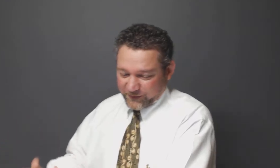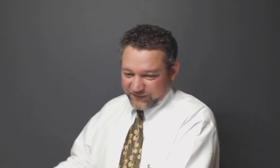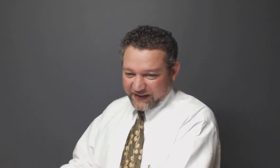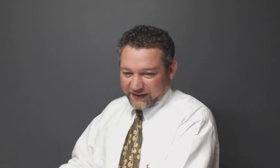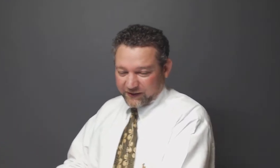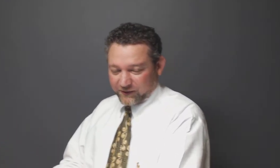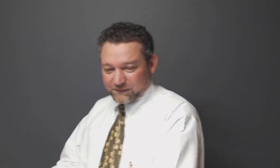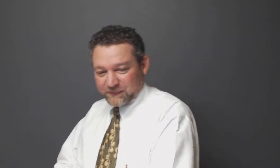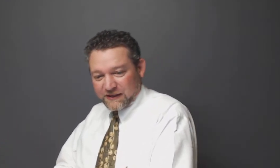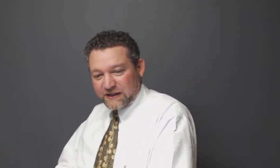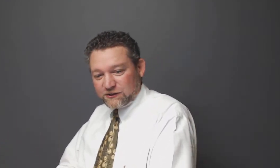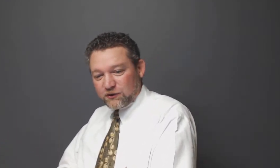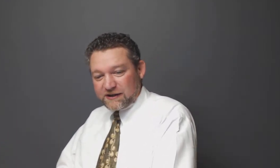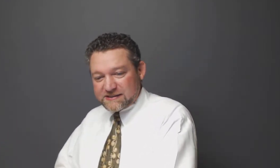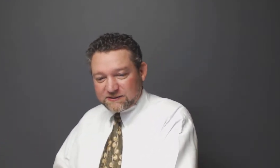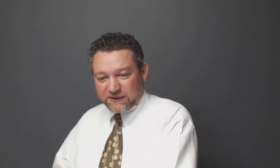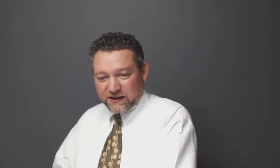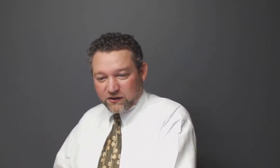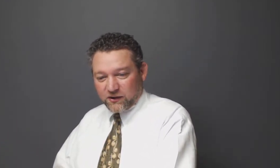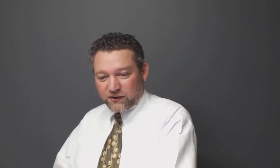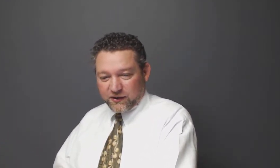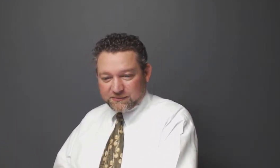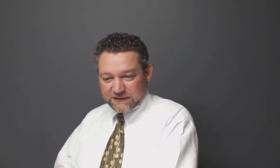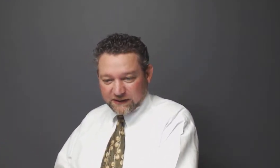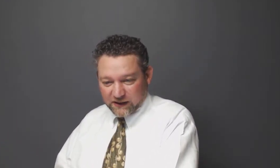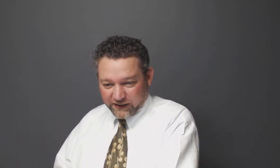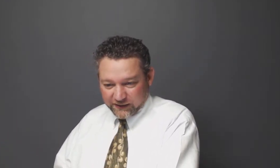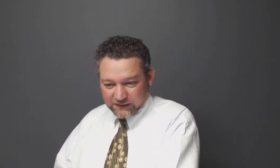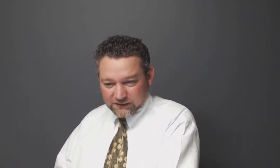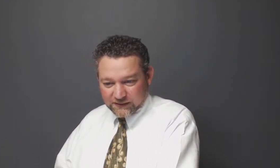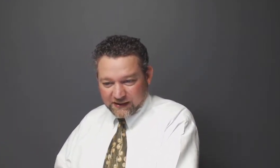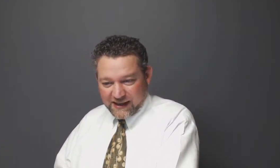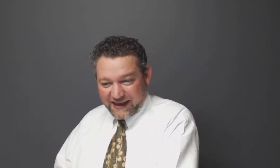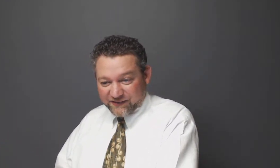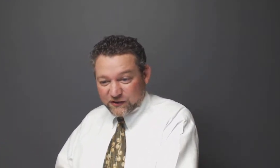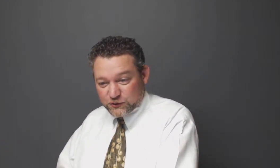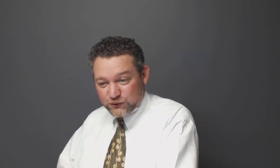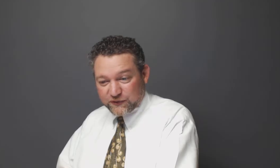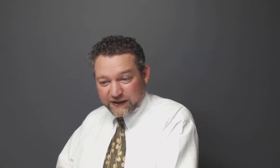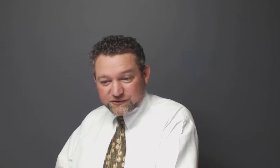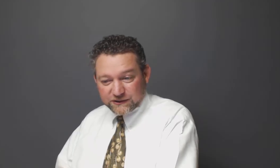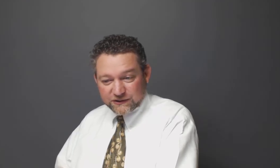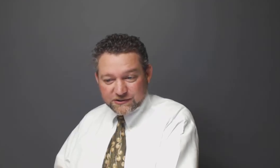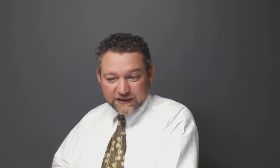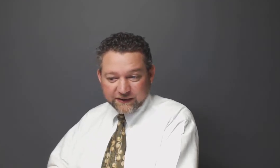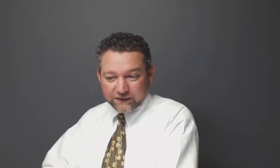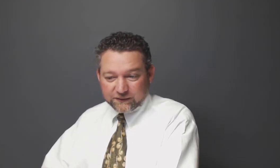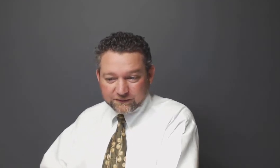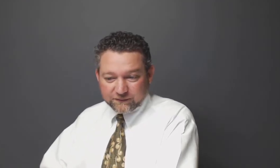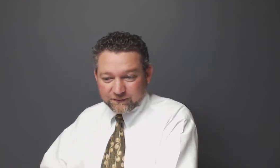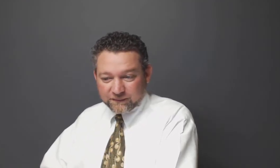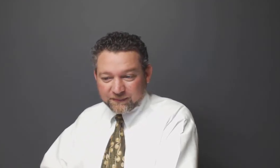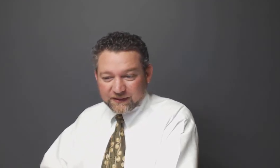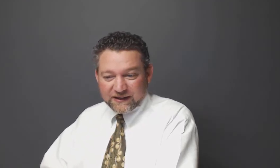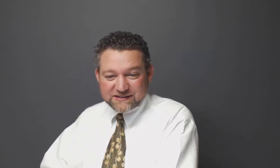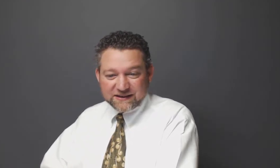we've got here is Christ is being caught up to God, and then 2,000 years later, he's